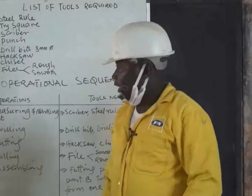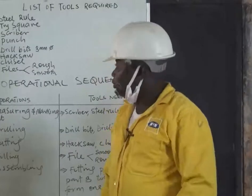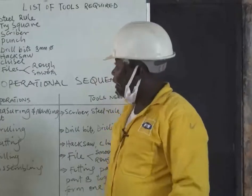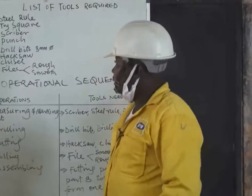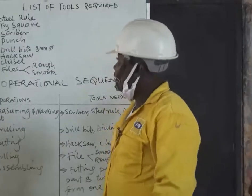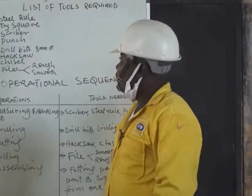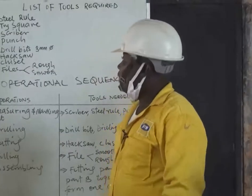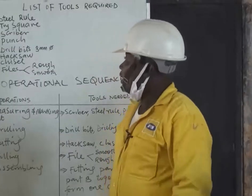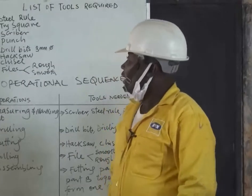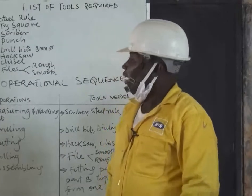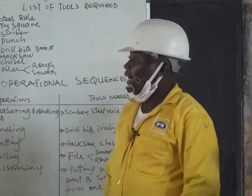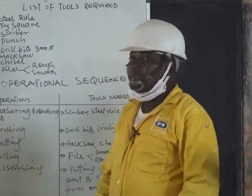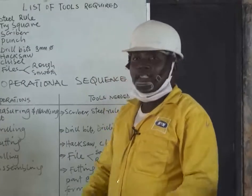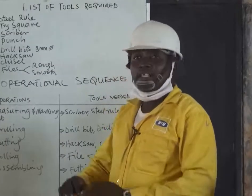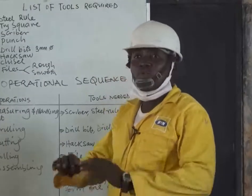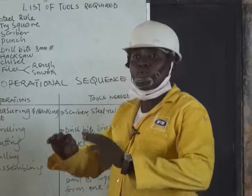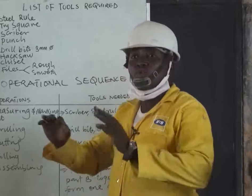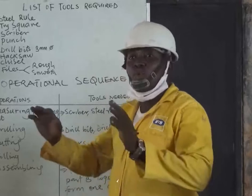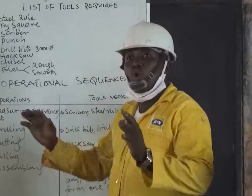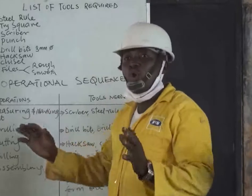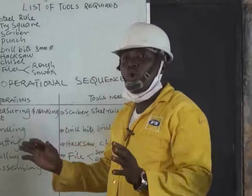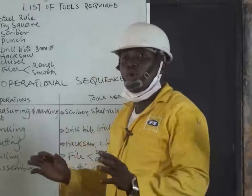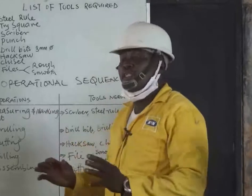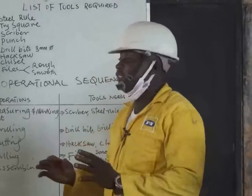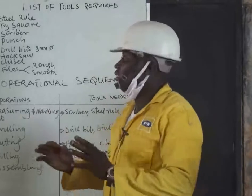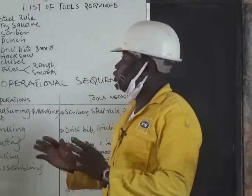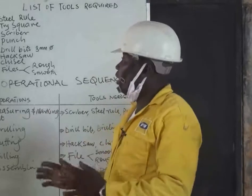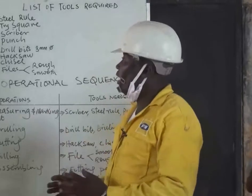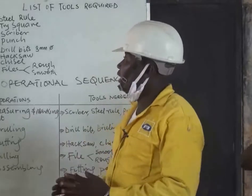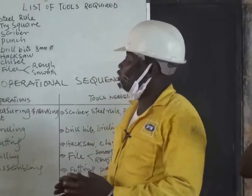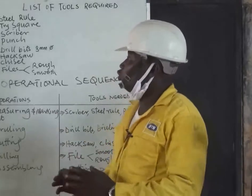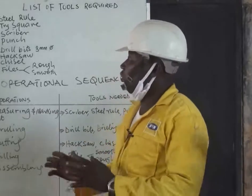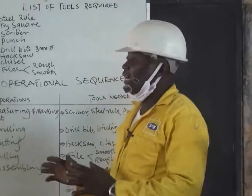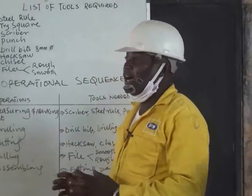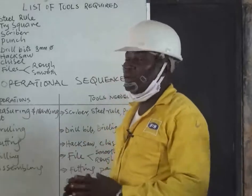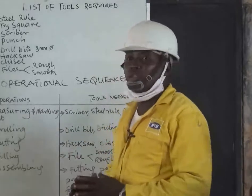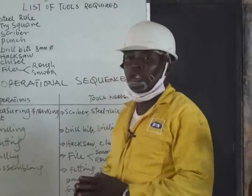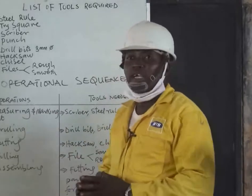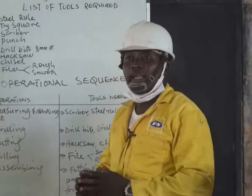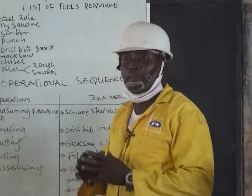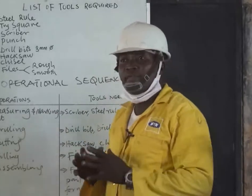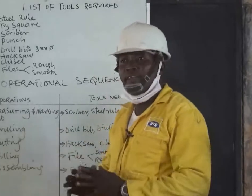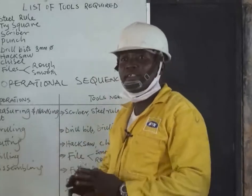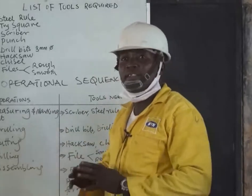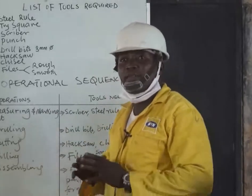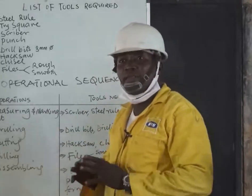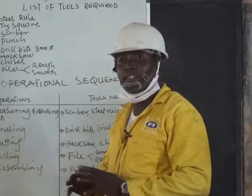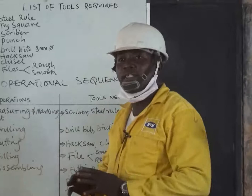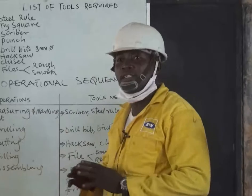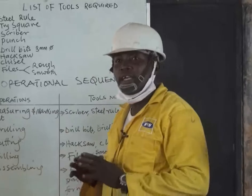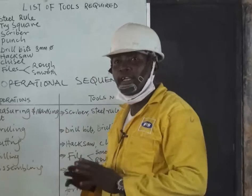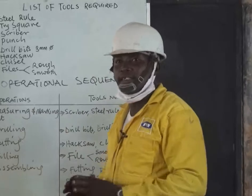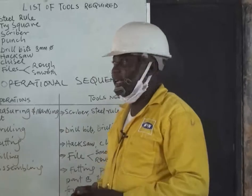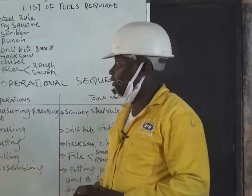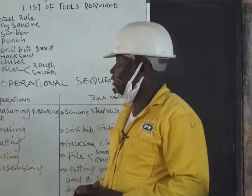Okay, my student, after taking you through all that it requires to bring out a perfect